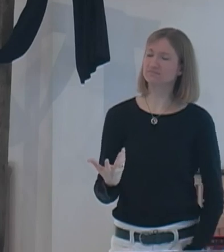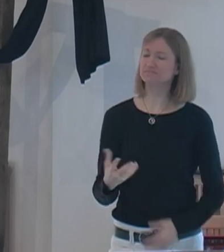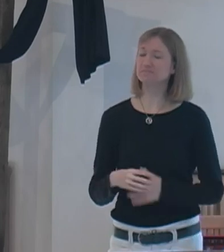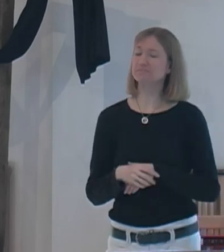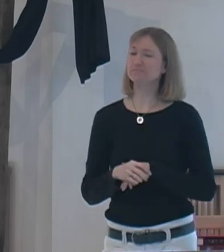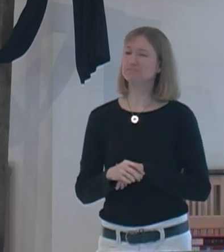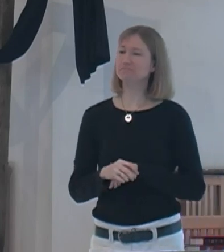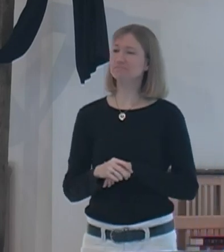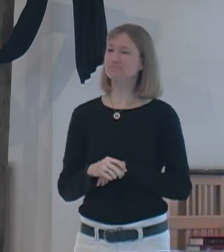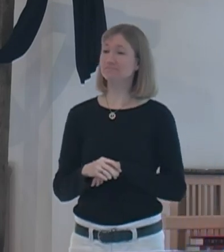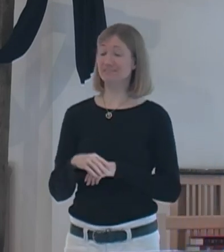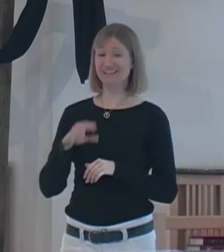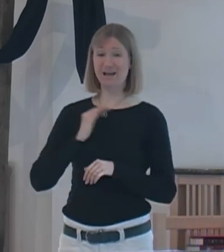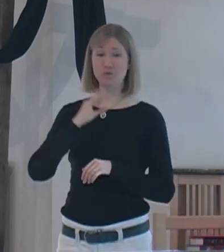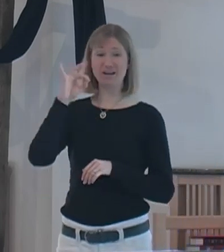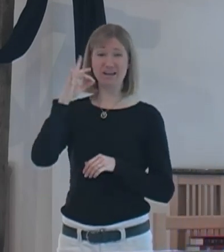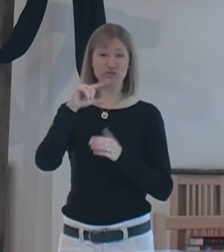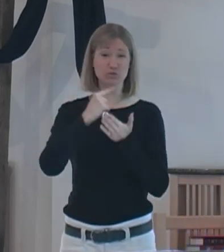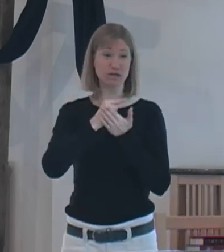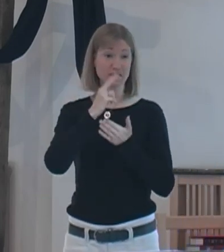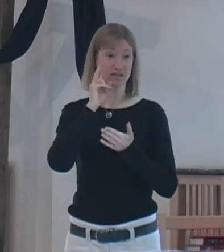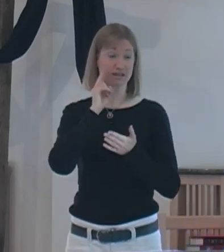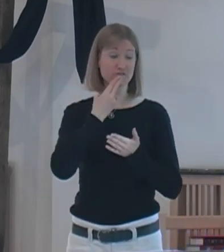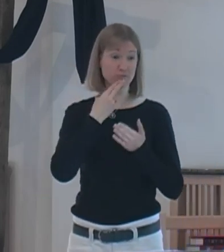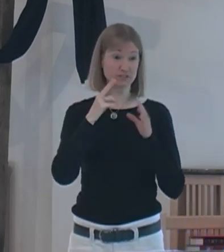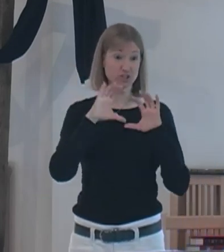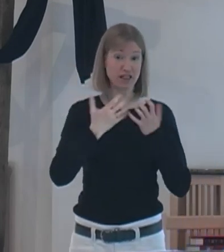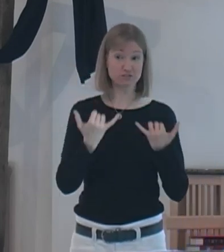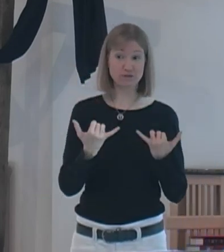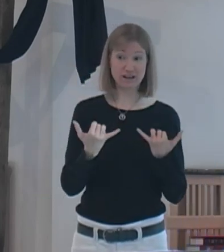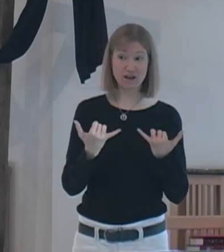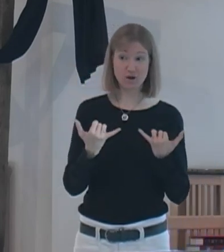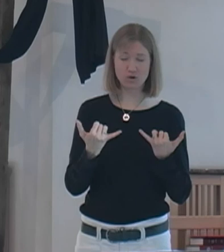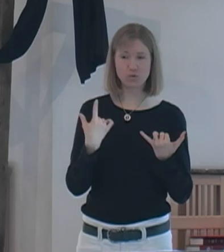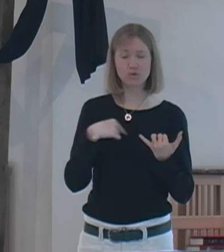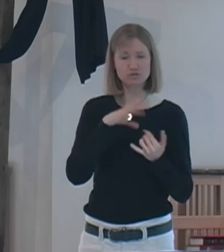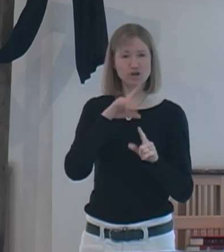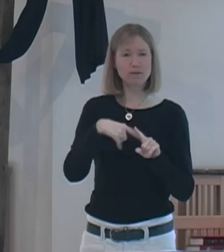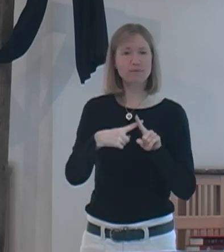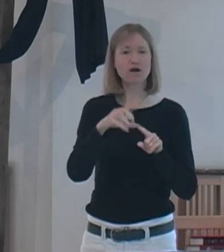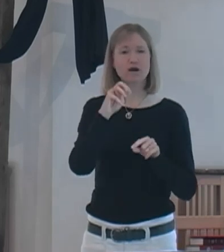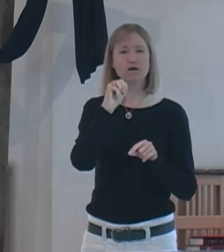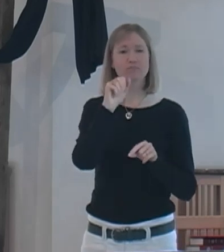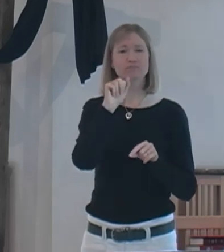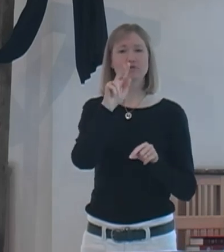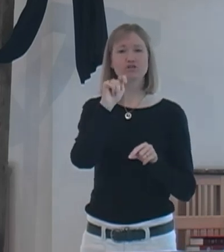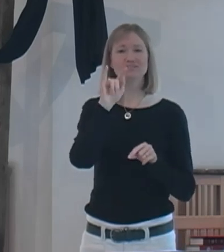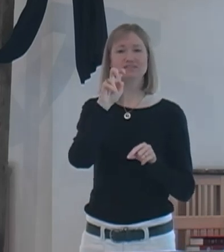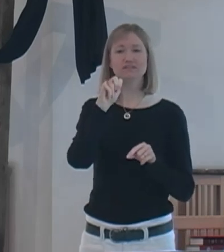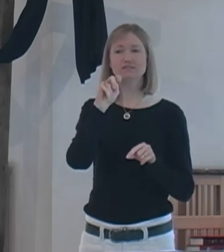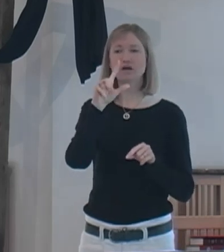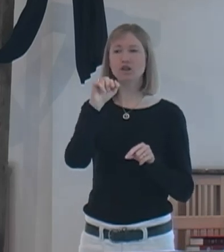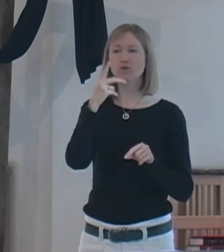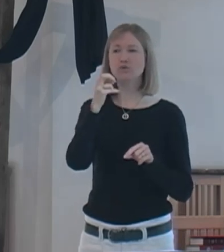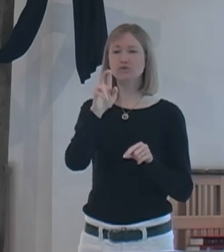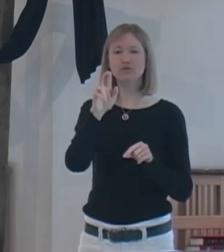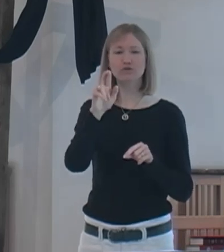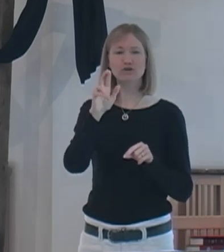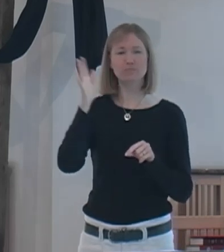Our 8th grade confirmation class right now, we are talking about Martin Luther and the Reformation that took place